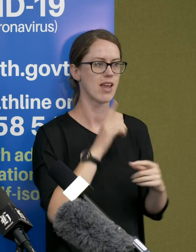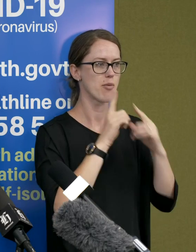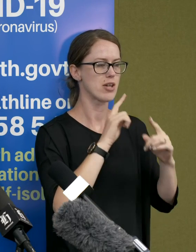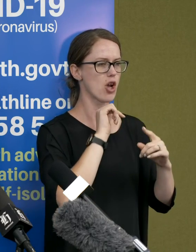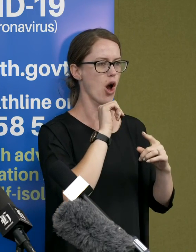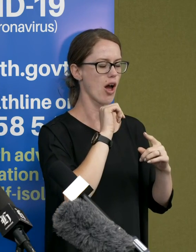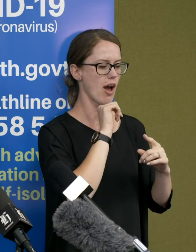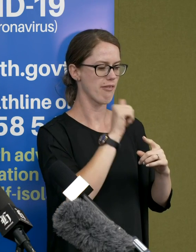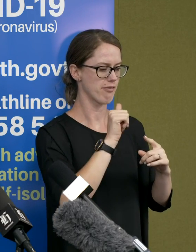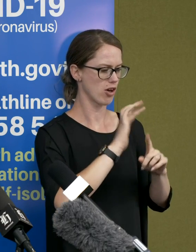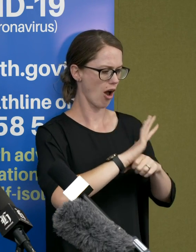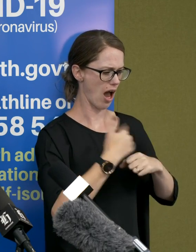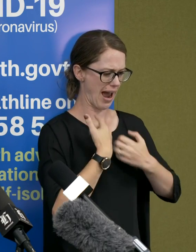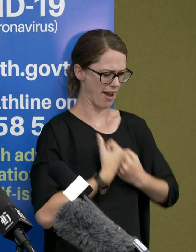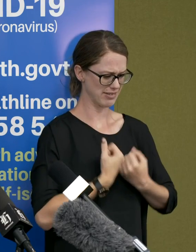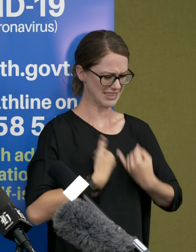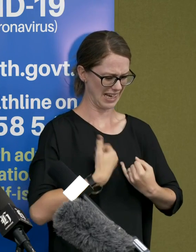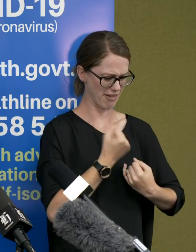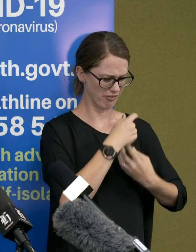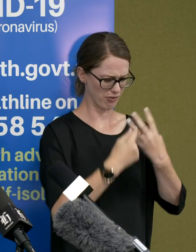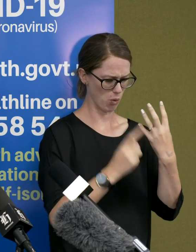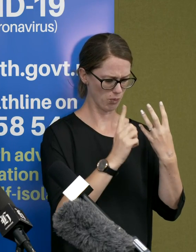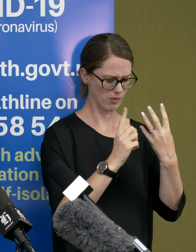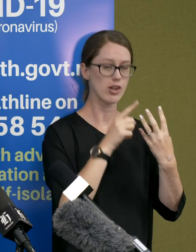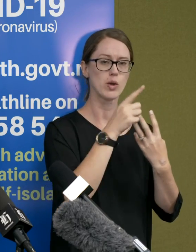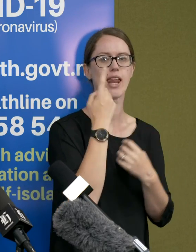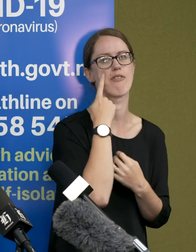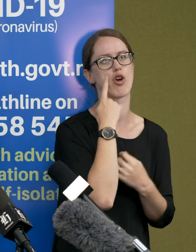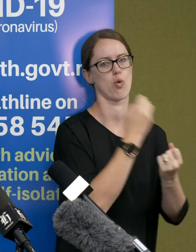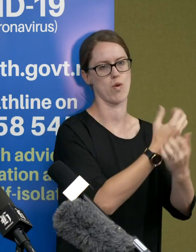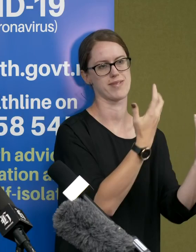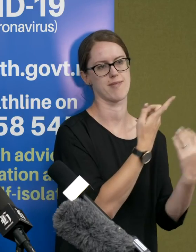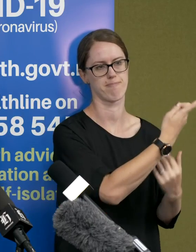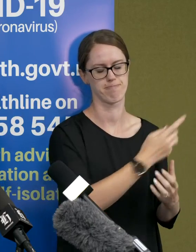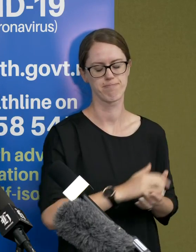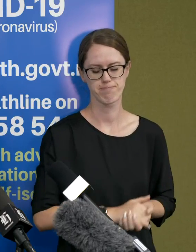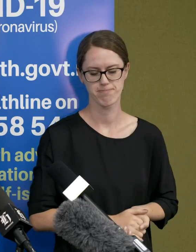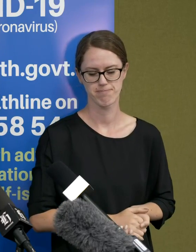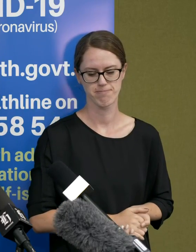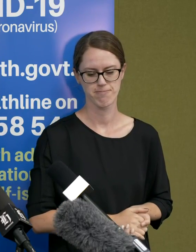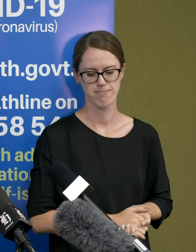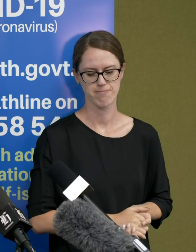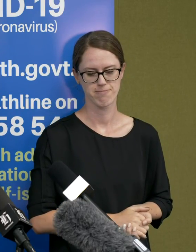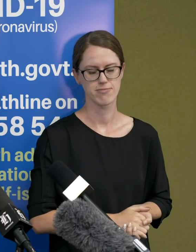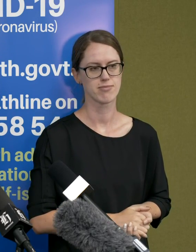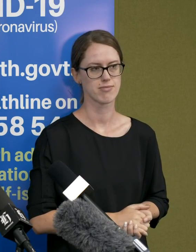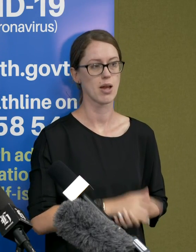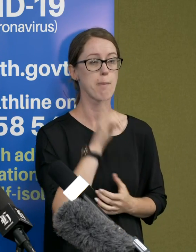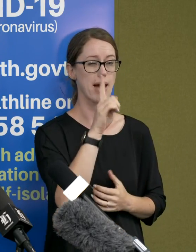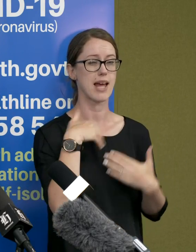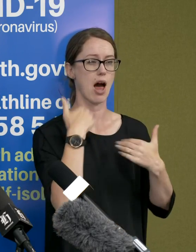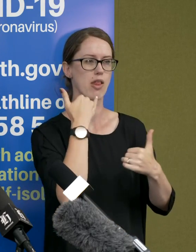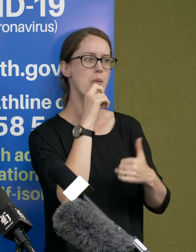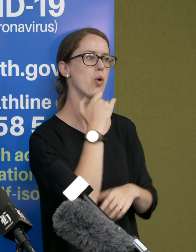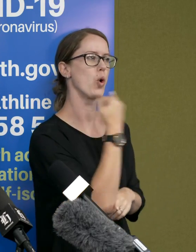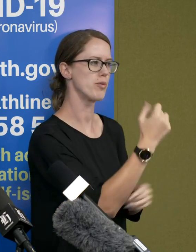of COVID-19 to look out for are available on our website. However, you will expect a call from Healthline just